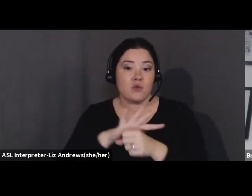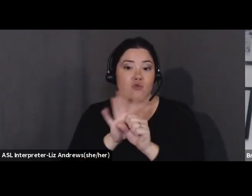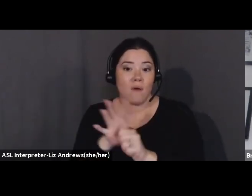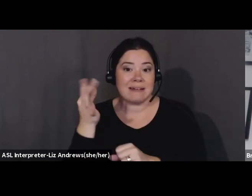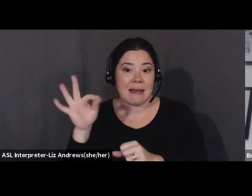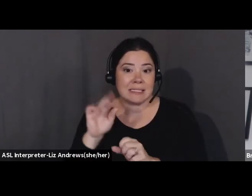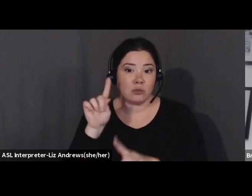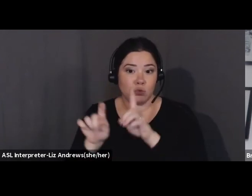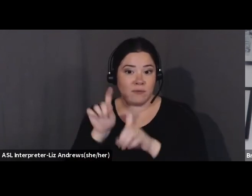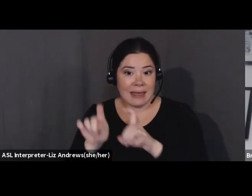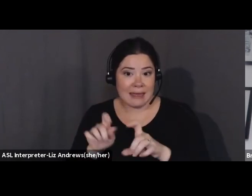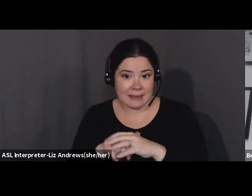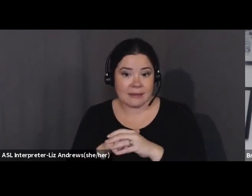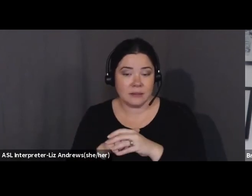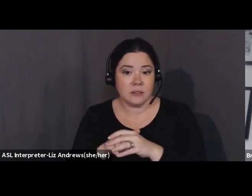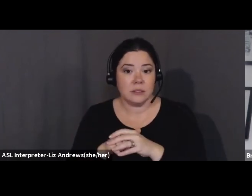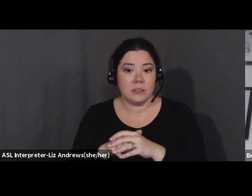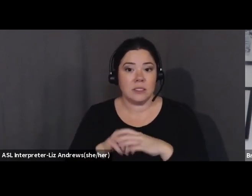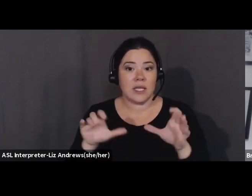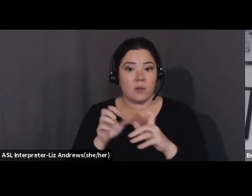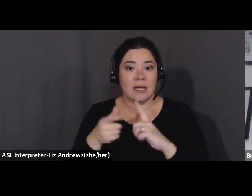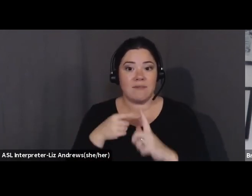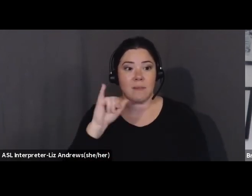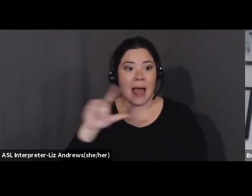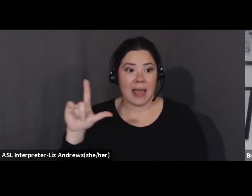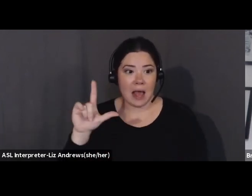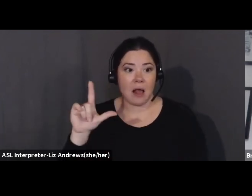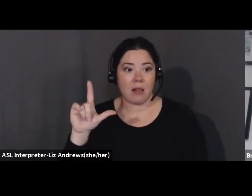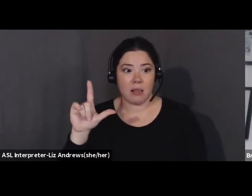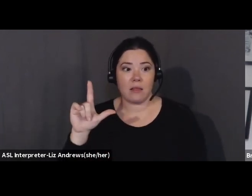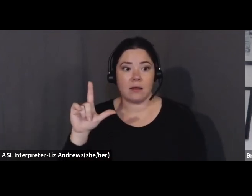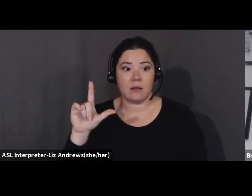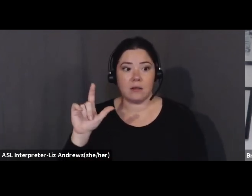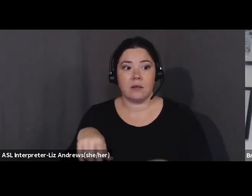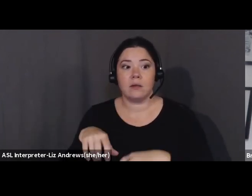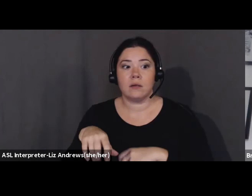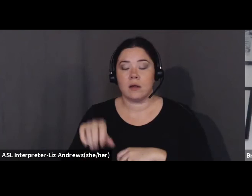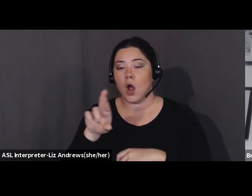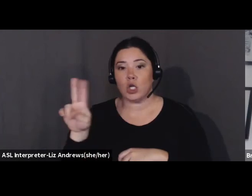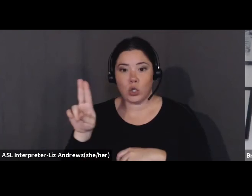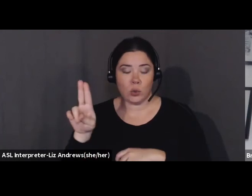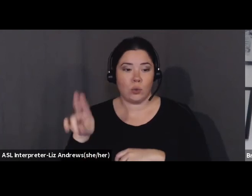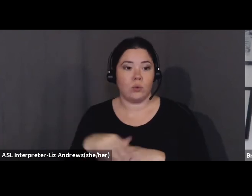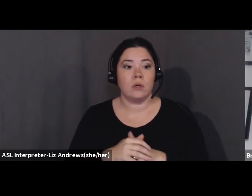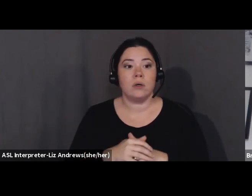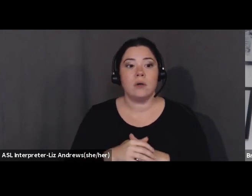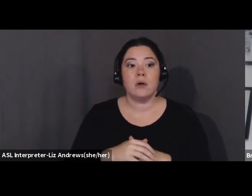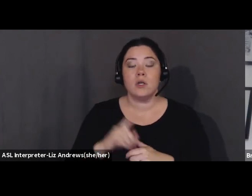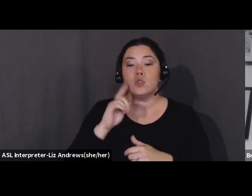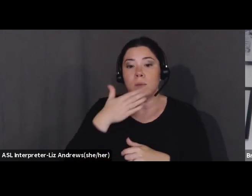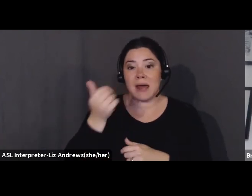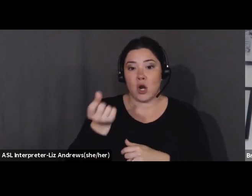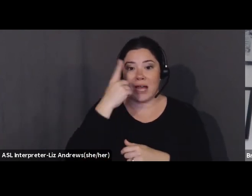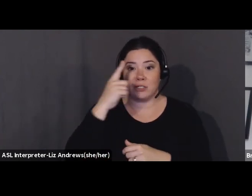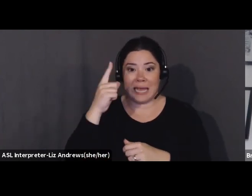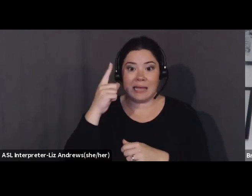that was conducted by ILRU and the Collaborative on Health Reform and Independent Living to better understand the impacts